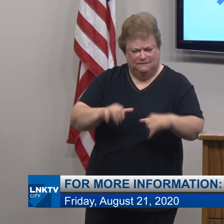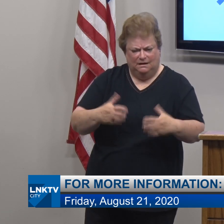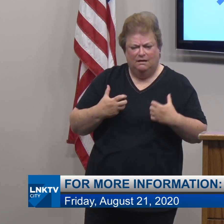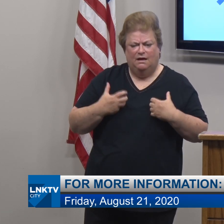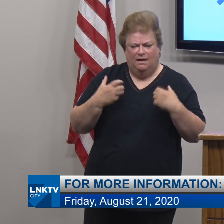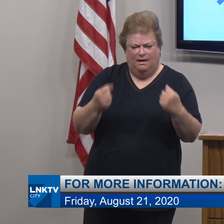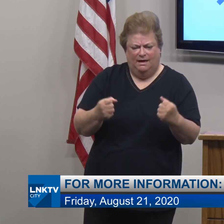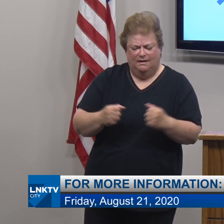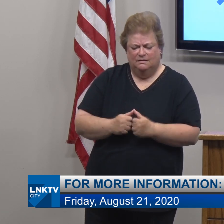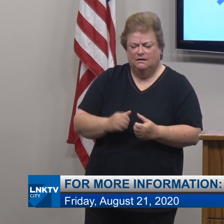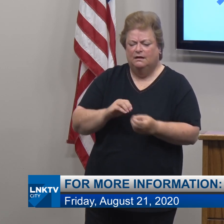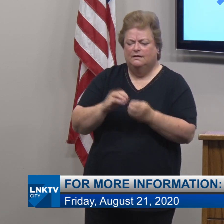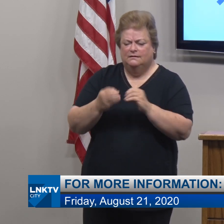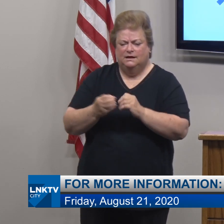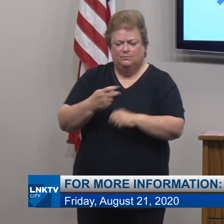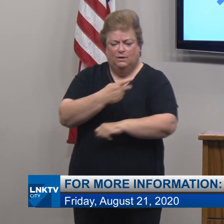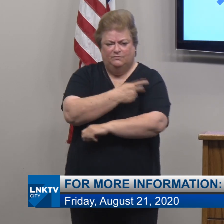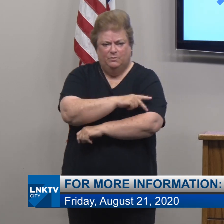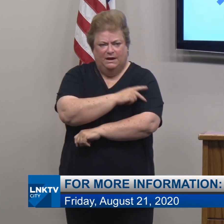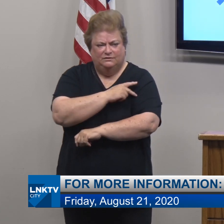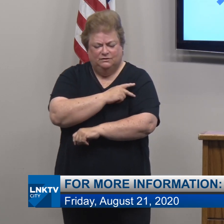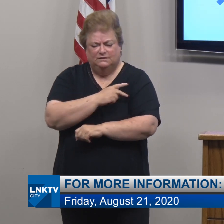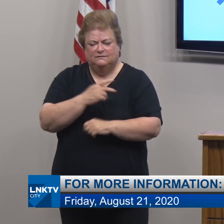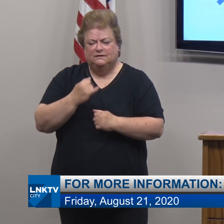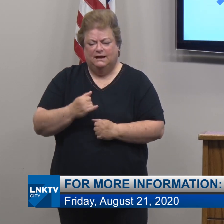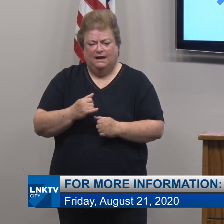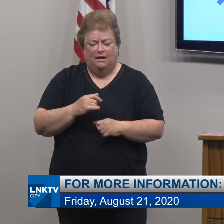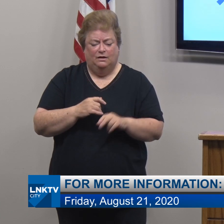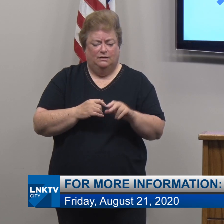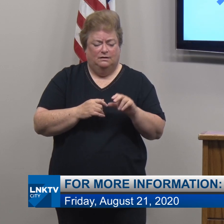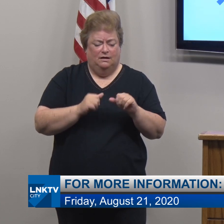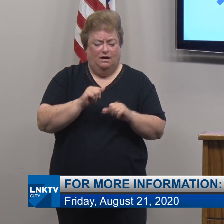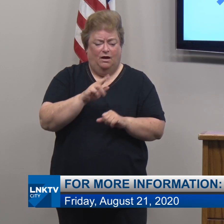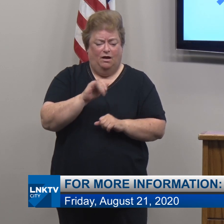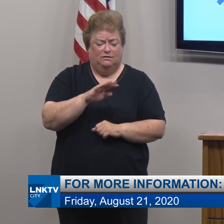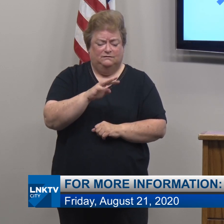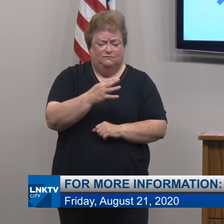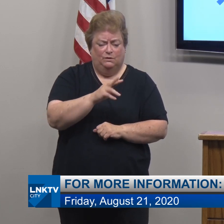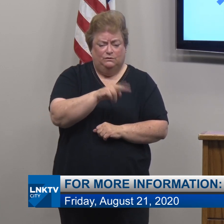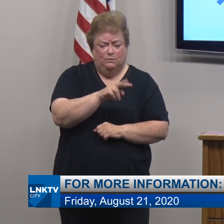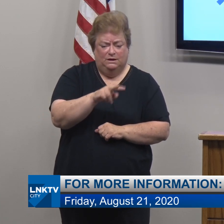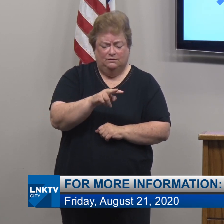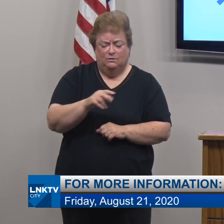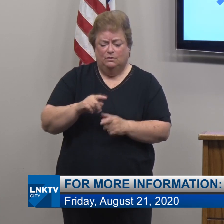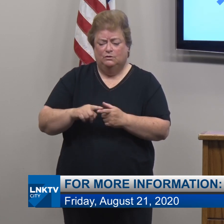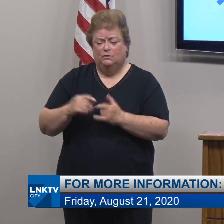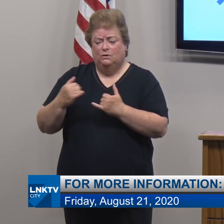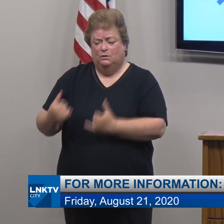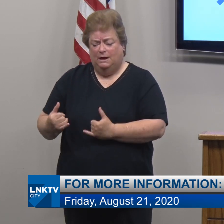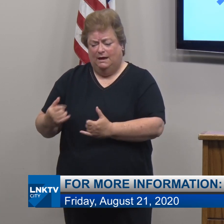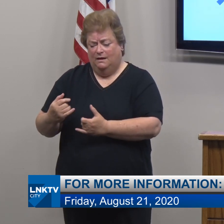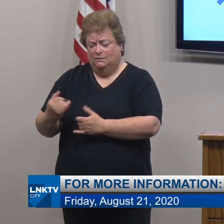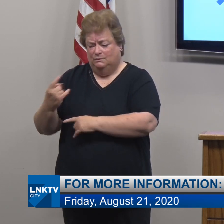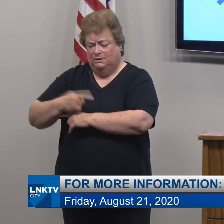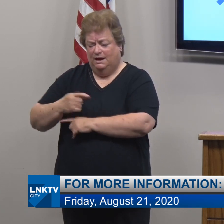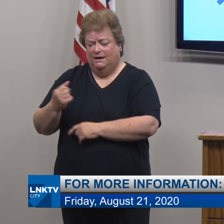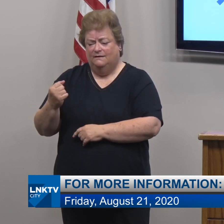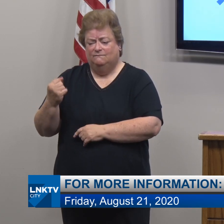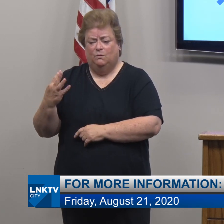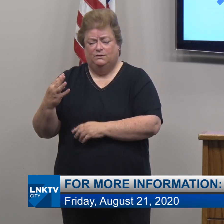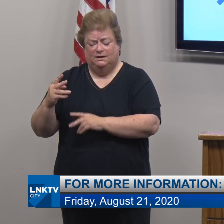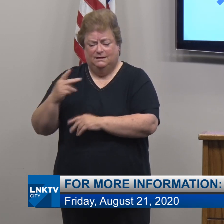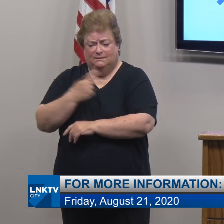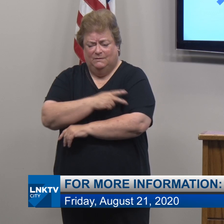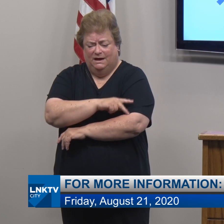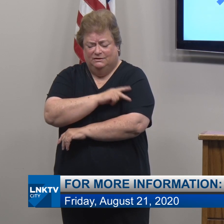COVID patients have been trending down from 22 on August 4th to 14 patients reported today, with 4